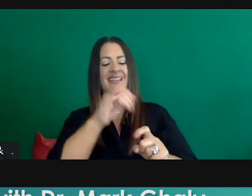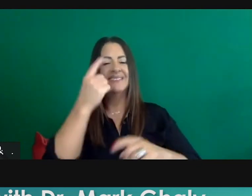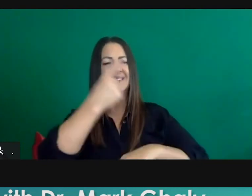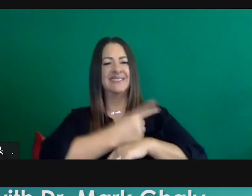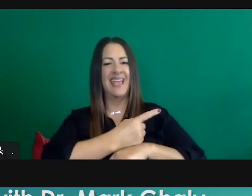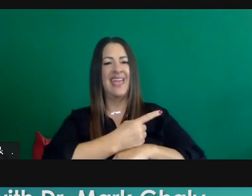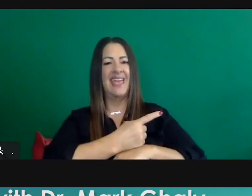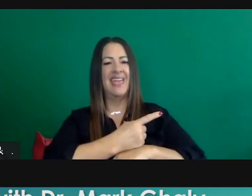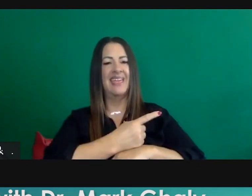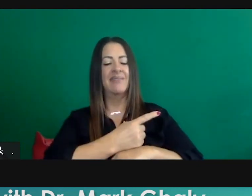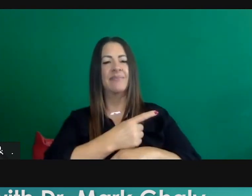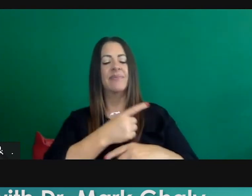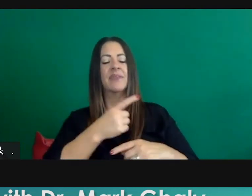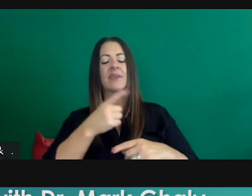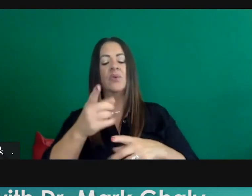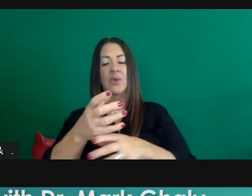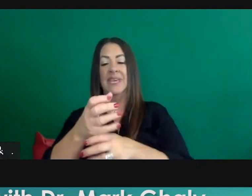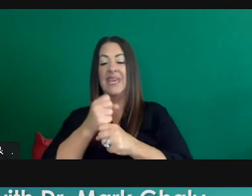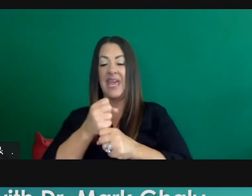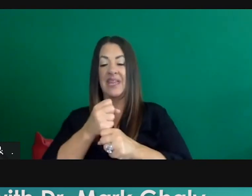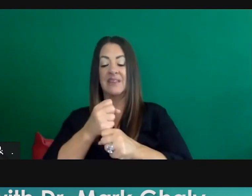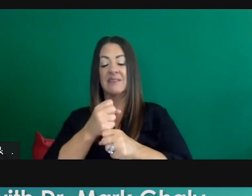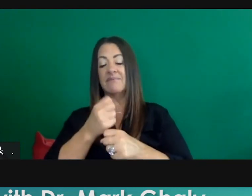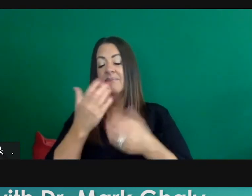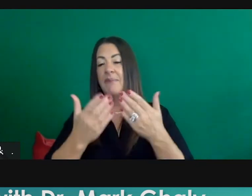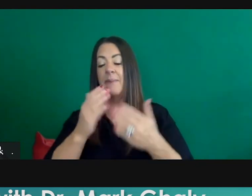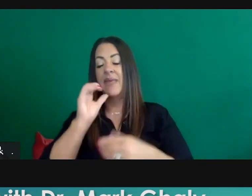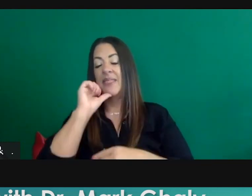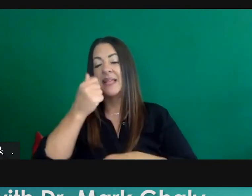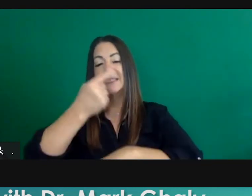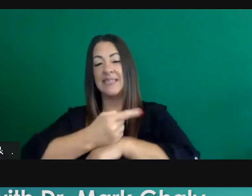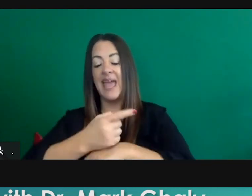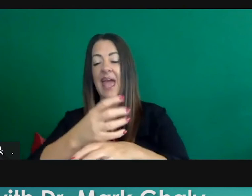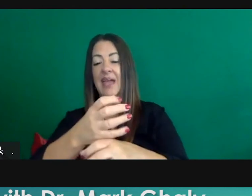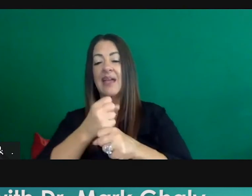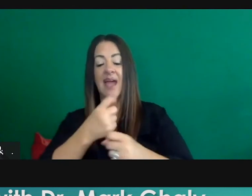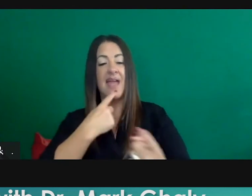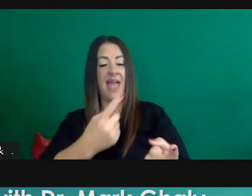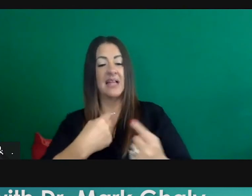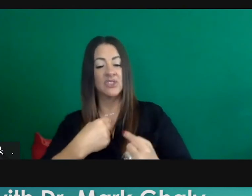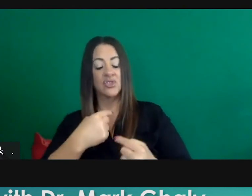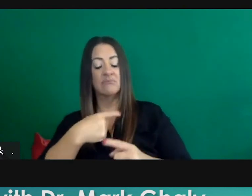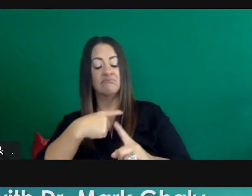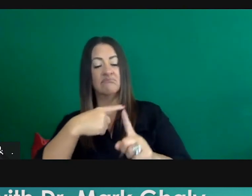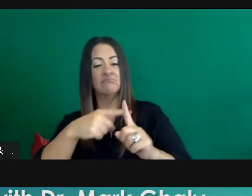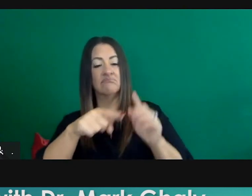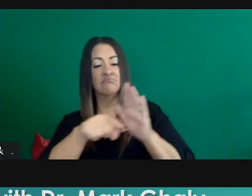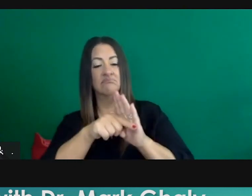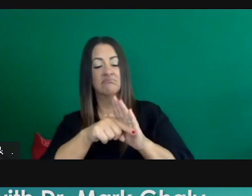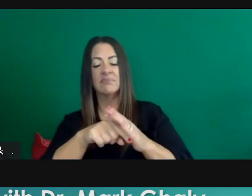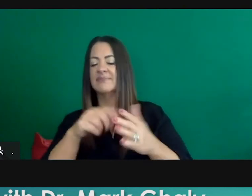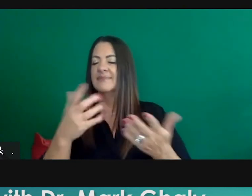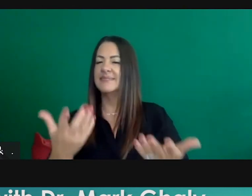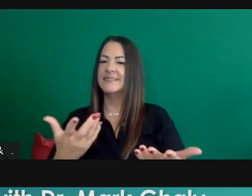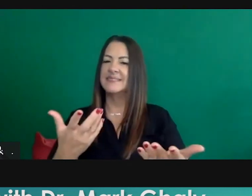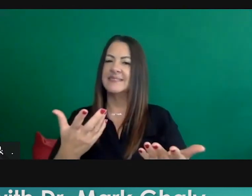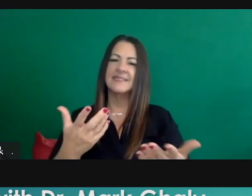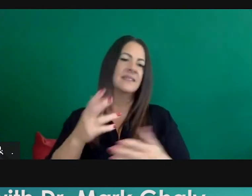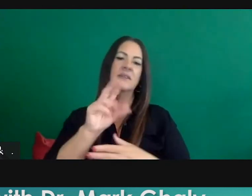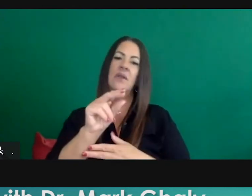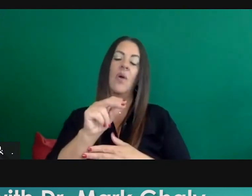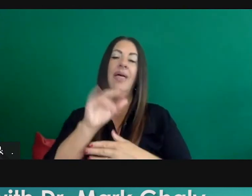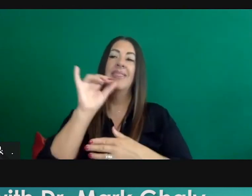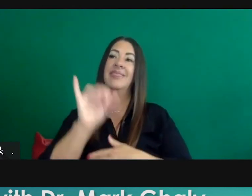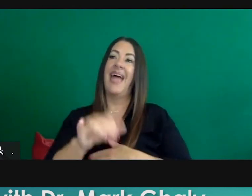even the day that you get the result. So if you get the result the very next day, it's really, the test result is about when you